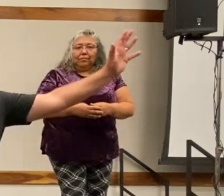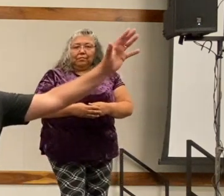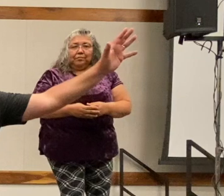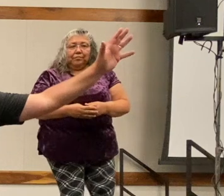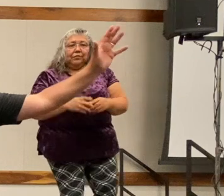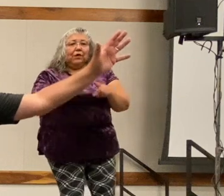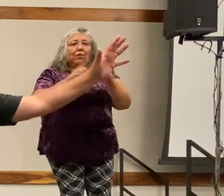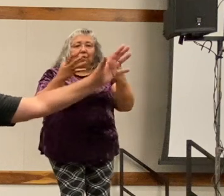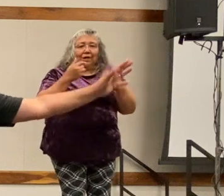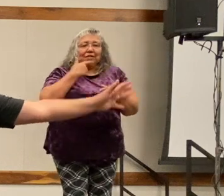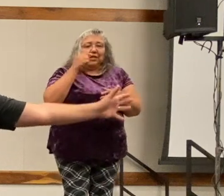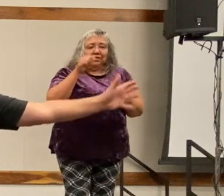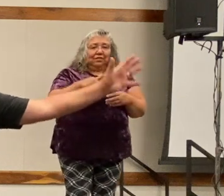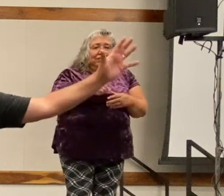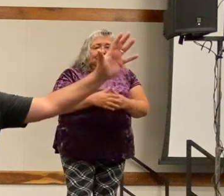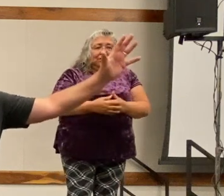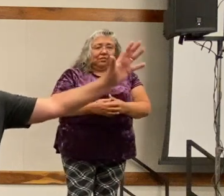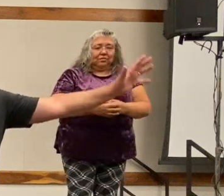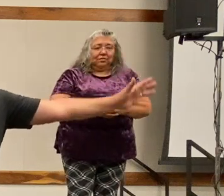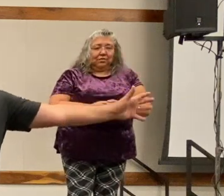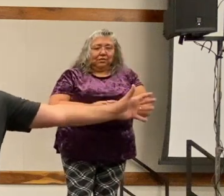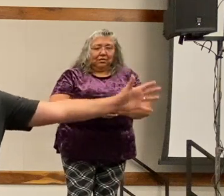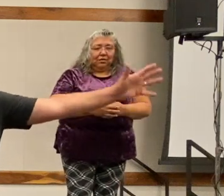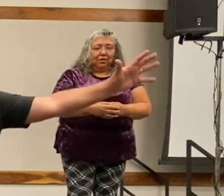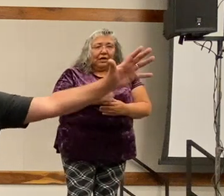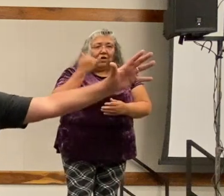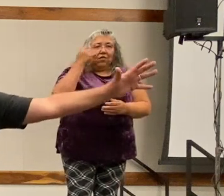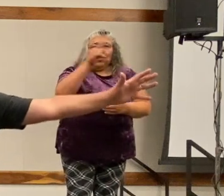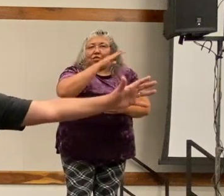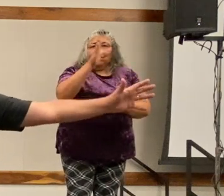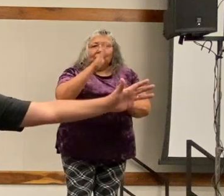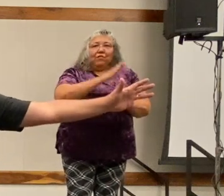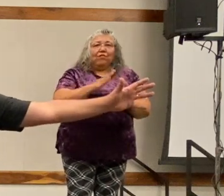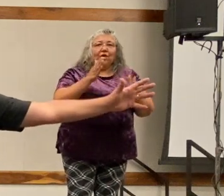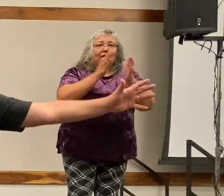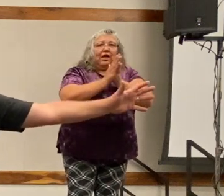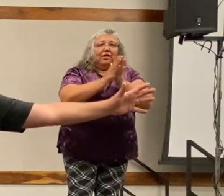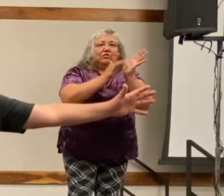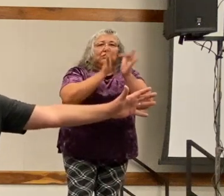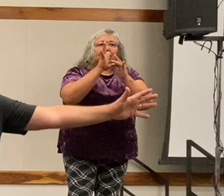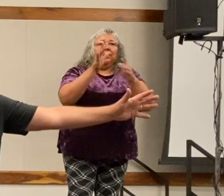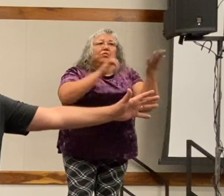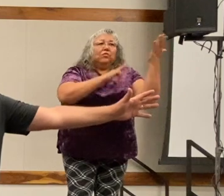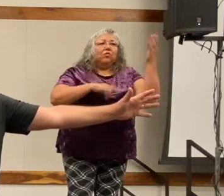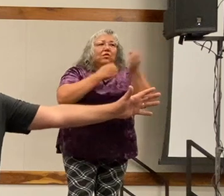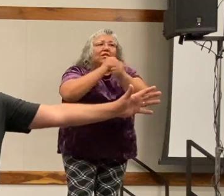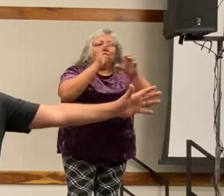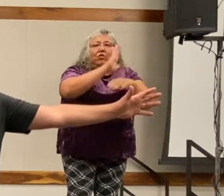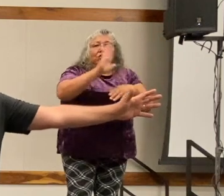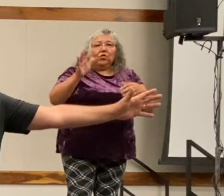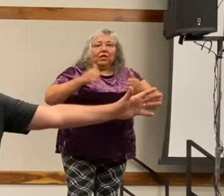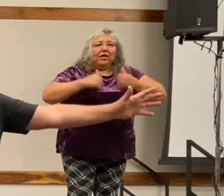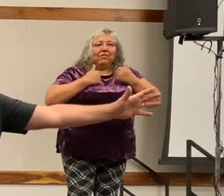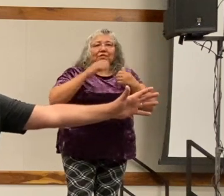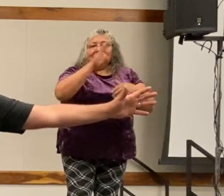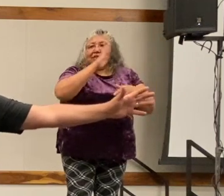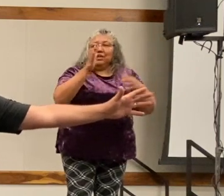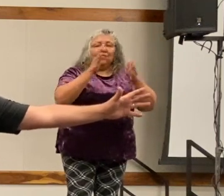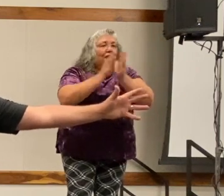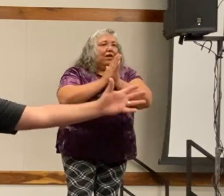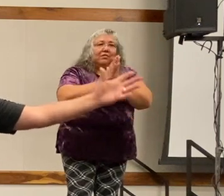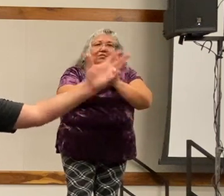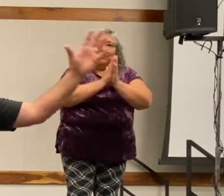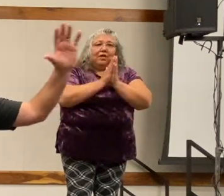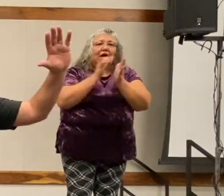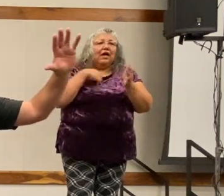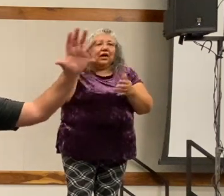But I want to say this, right? If you've never asked Jesus to be the Lord and Savior of your life, never asked him.